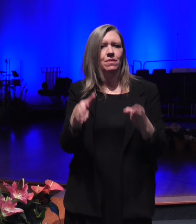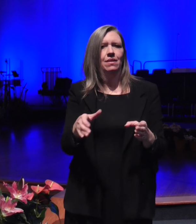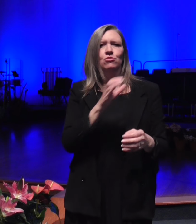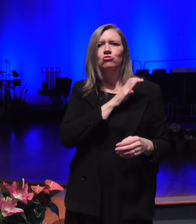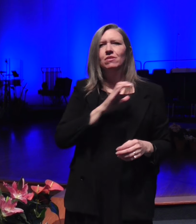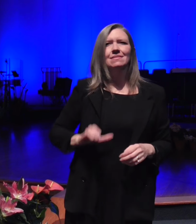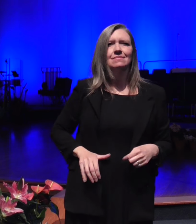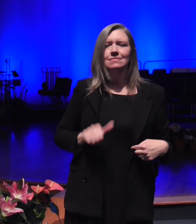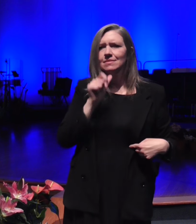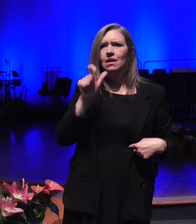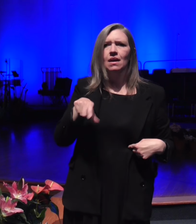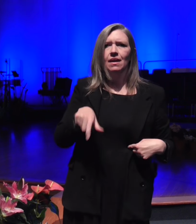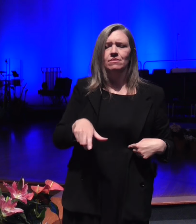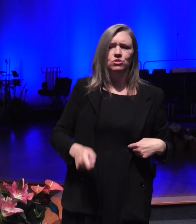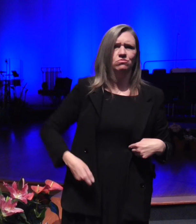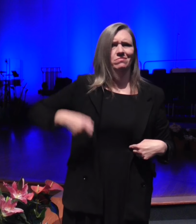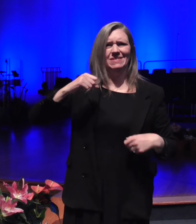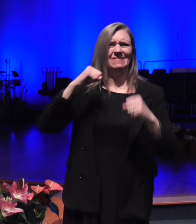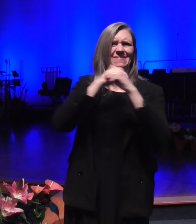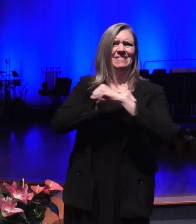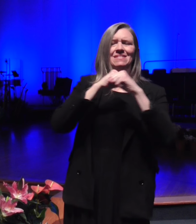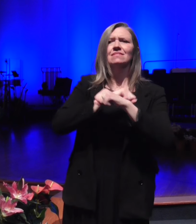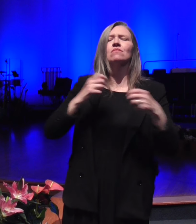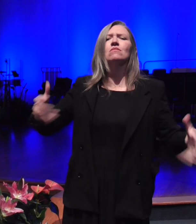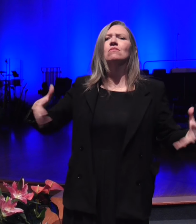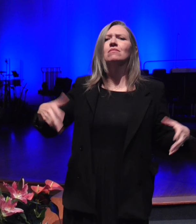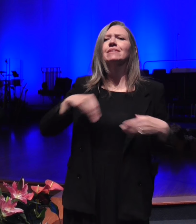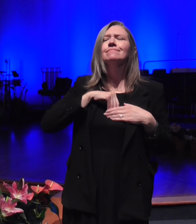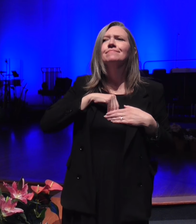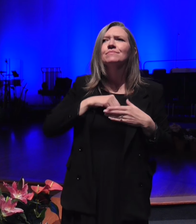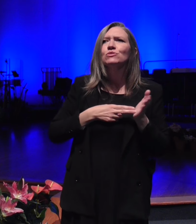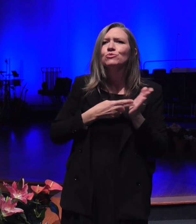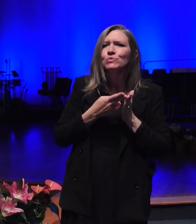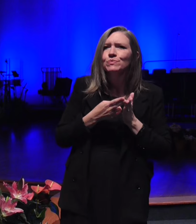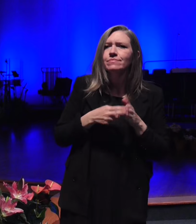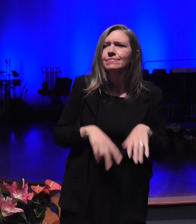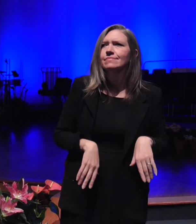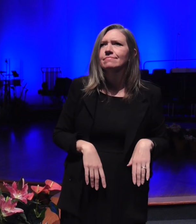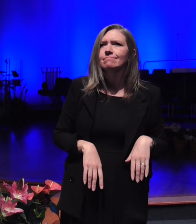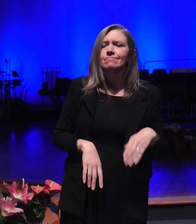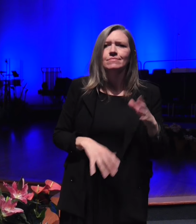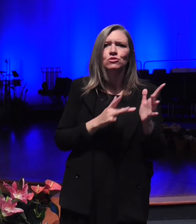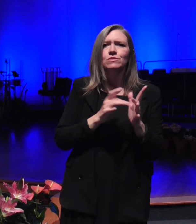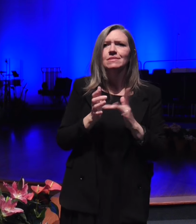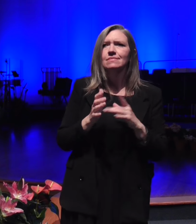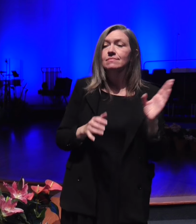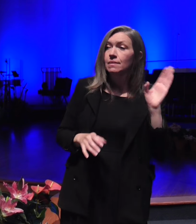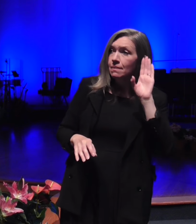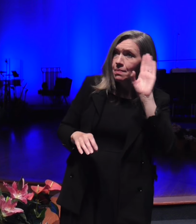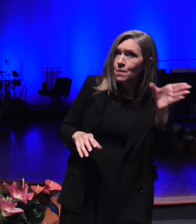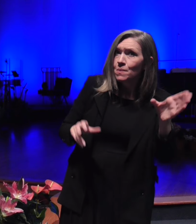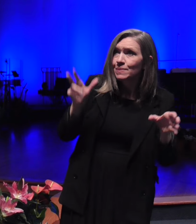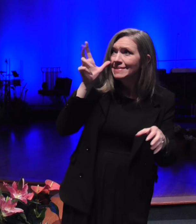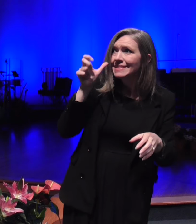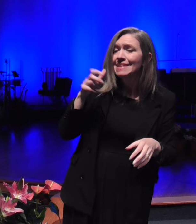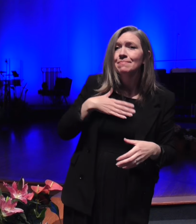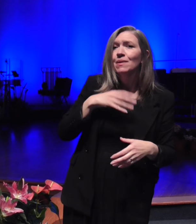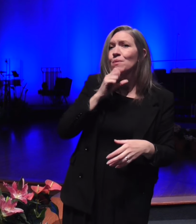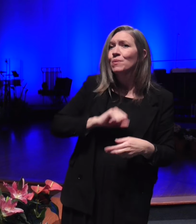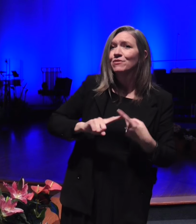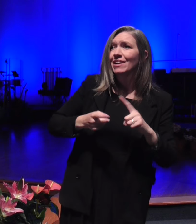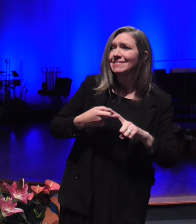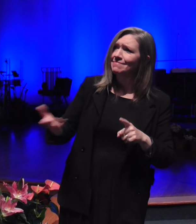lift a sword, but simply embodies the truth. Hello, Satan, my old friend. Come on in.